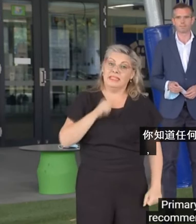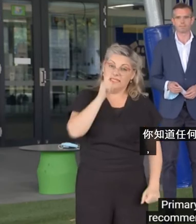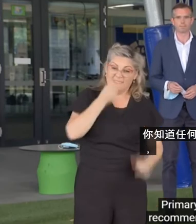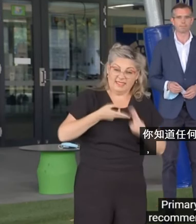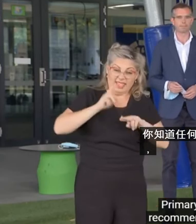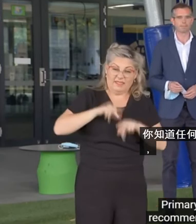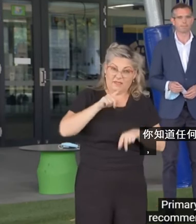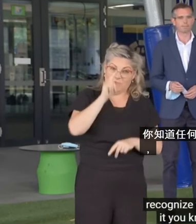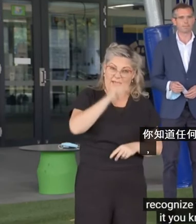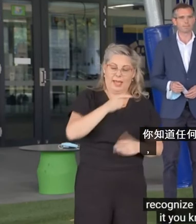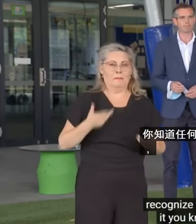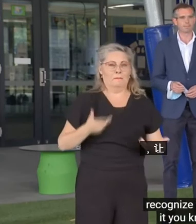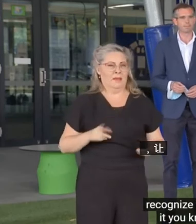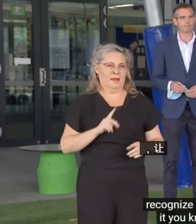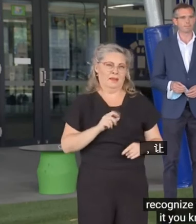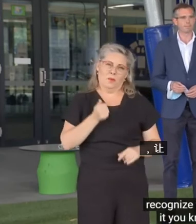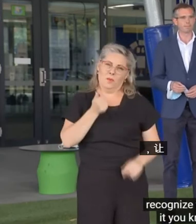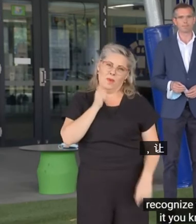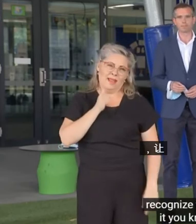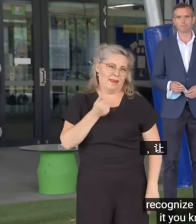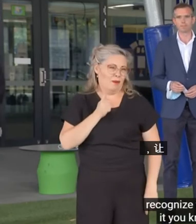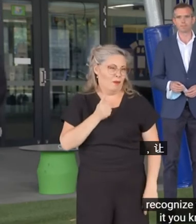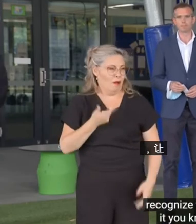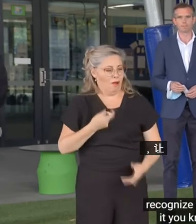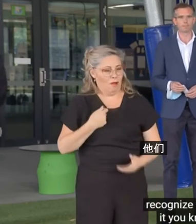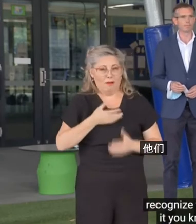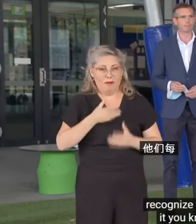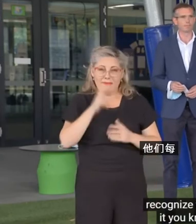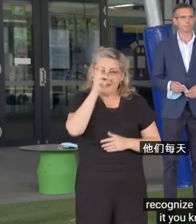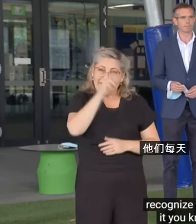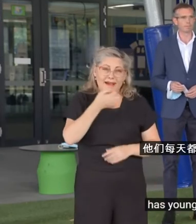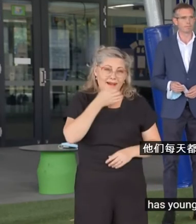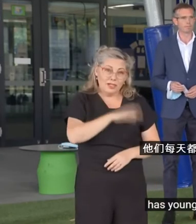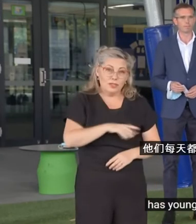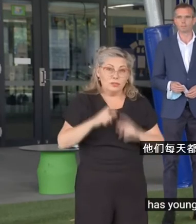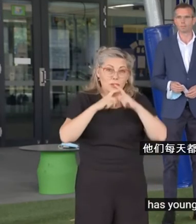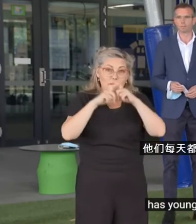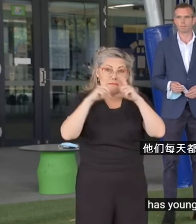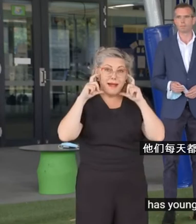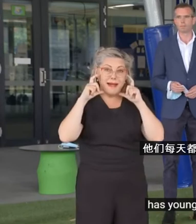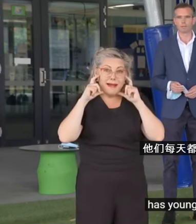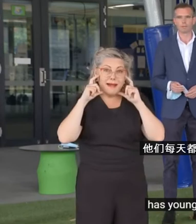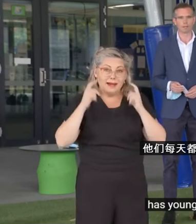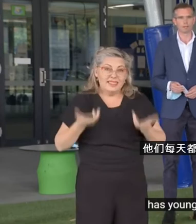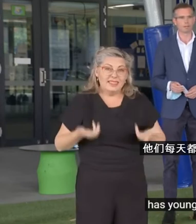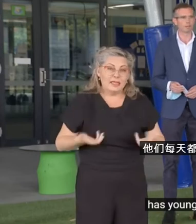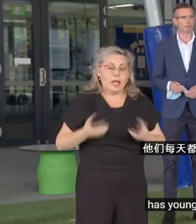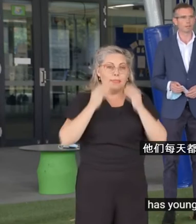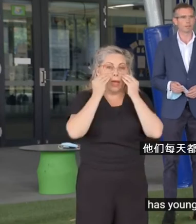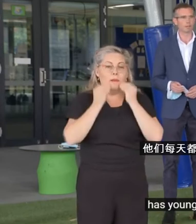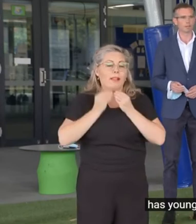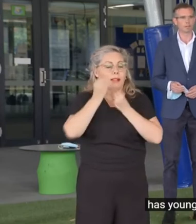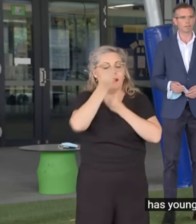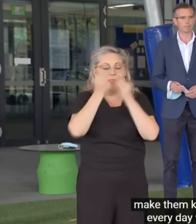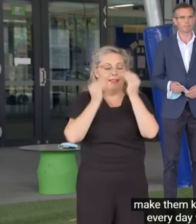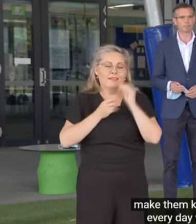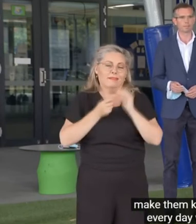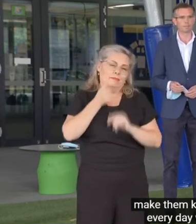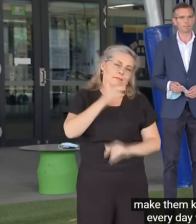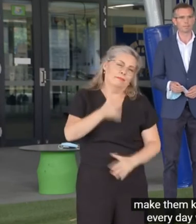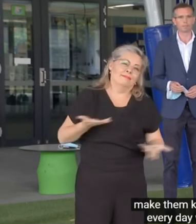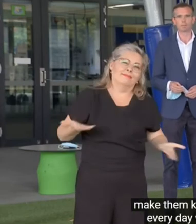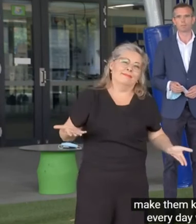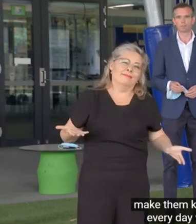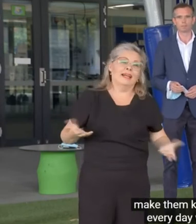children, it is really hard to make them keep a mask on all day, every day. We think that they'll spend a lot of time fiddling and playing with the mask, and then we sort of